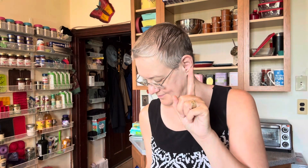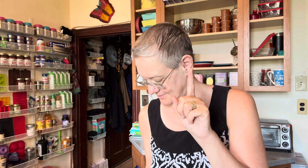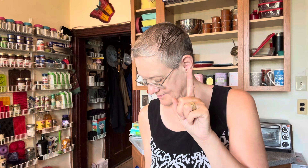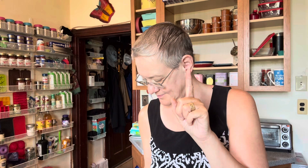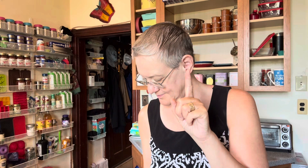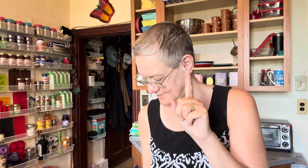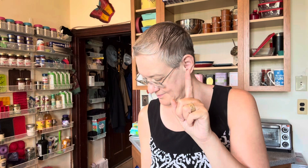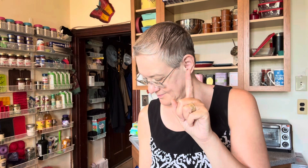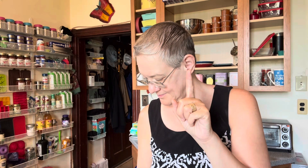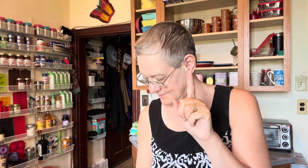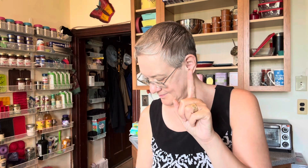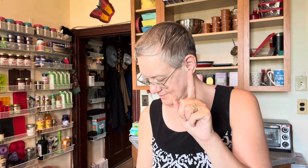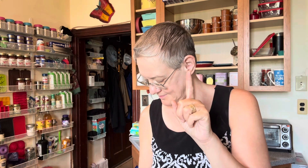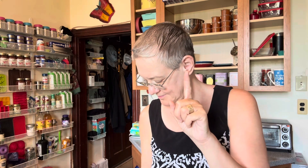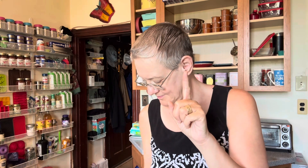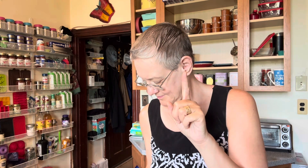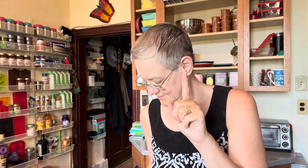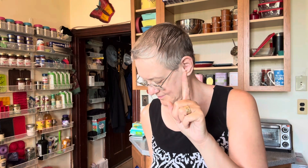check which dressing.